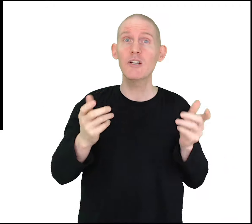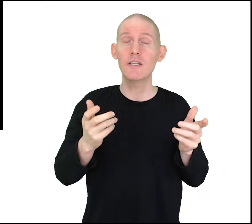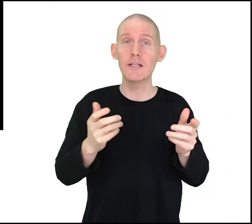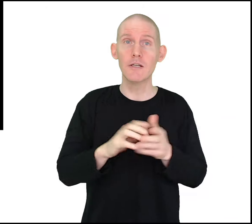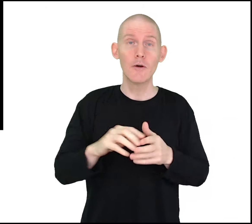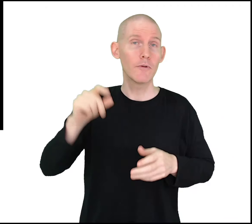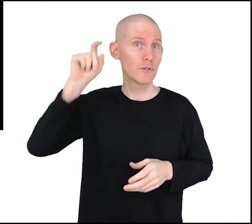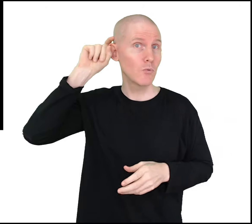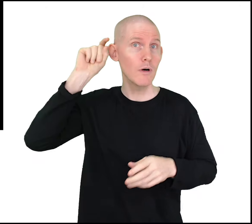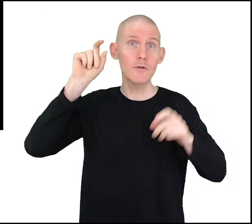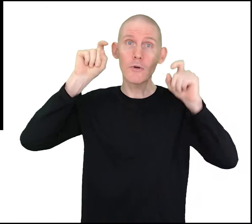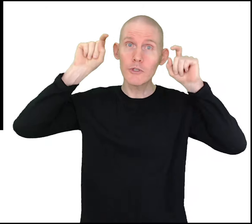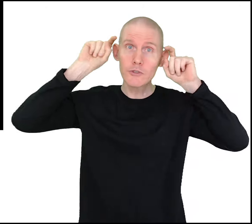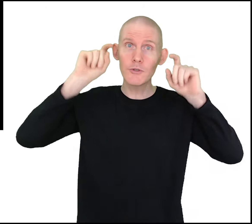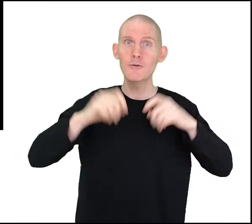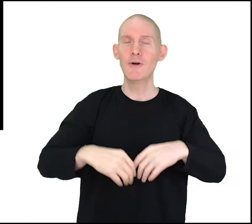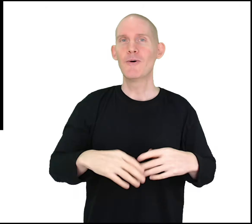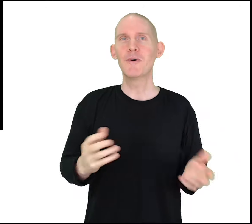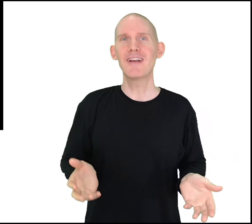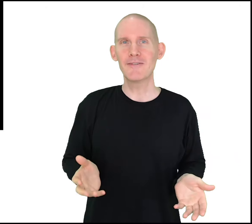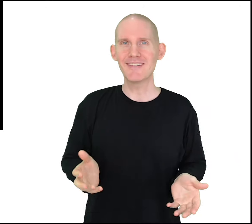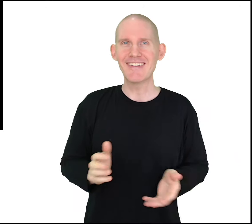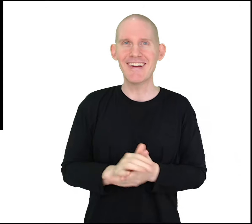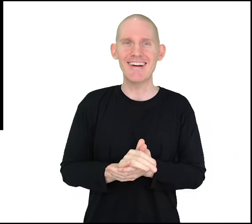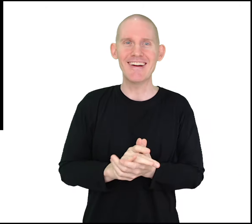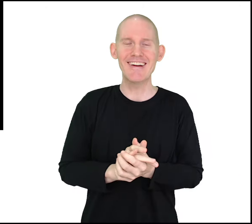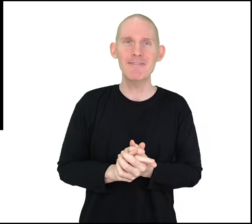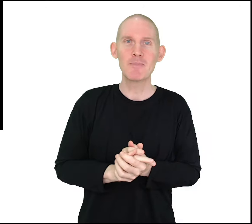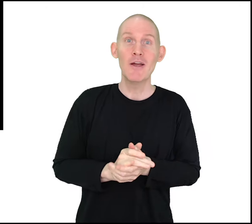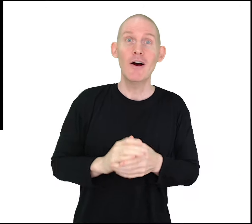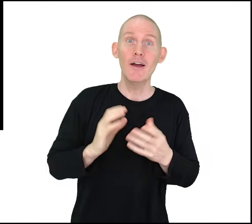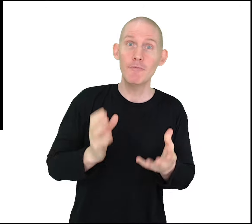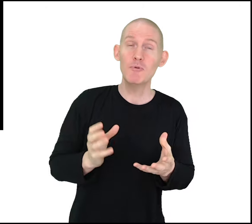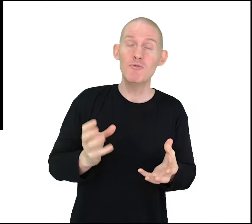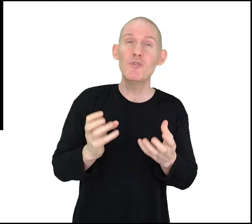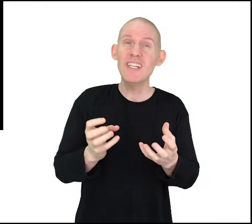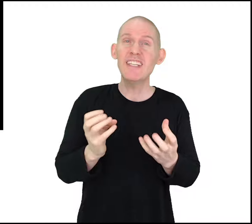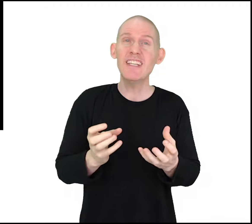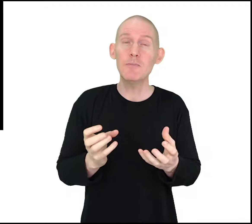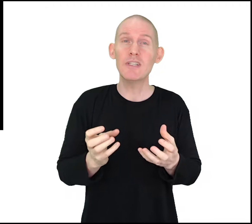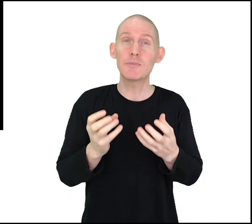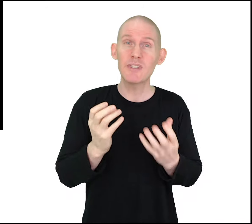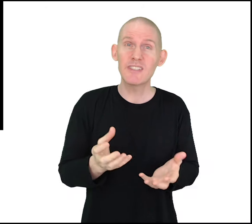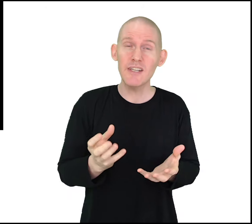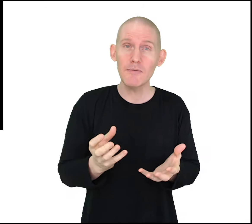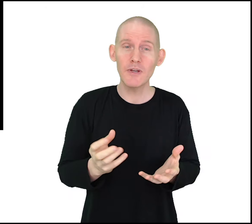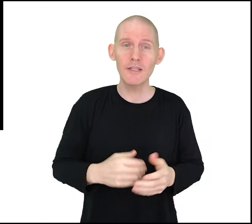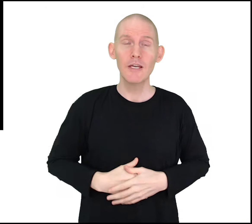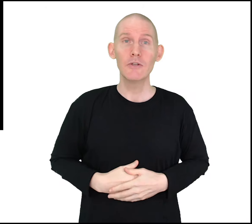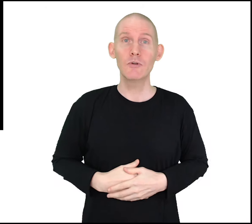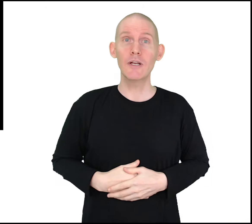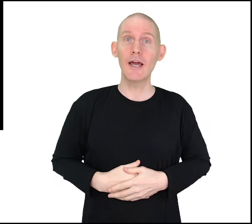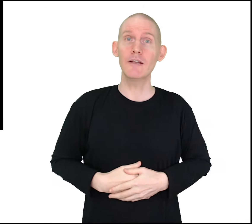aids, whether it's 1, whether it's 2, whatever. If you really need to be specific, you could add a